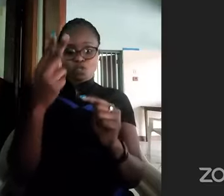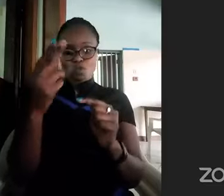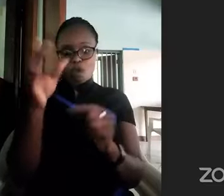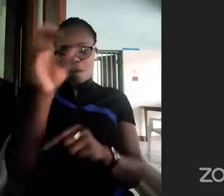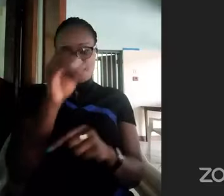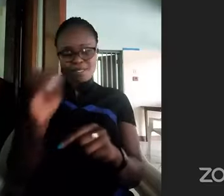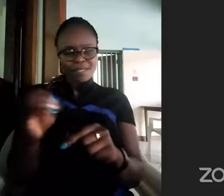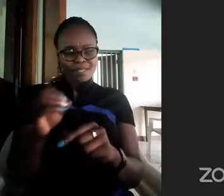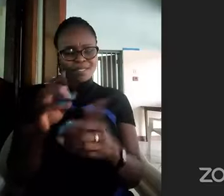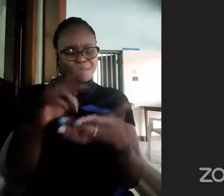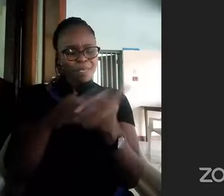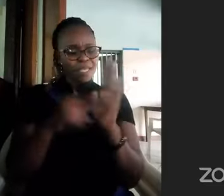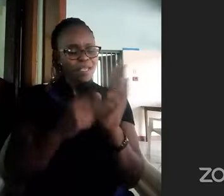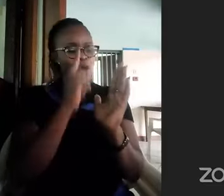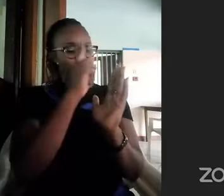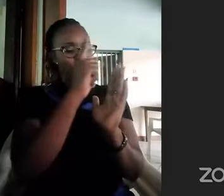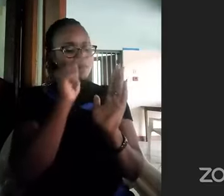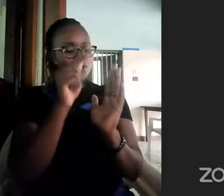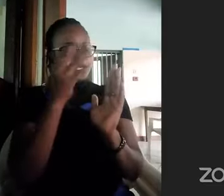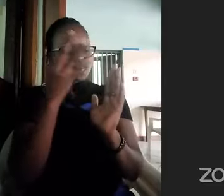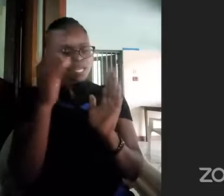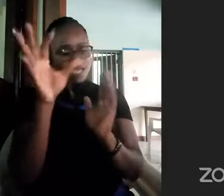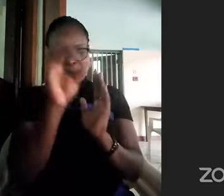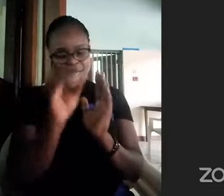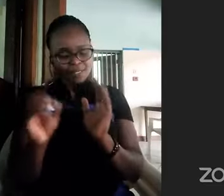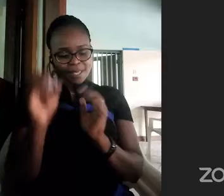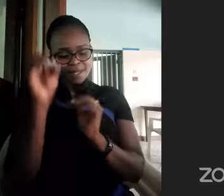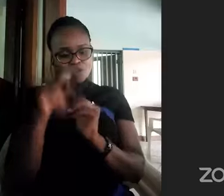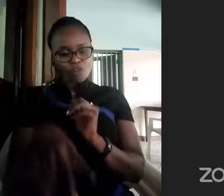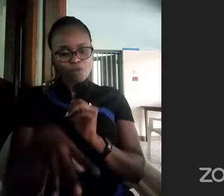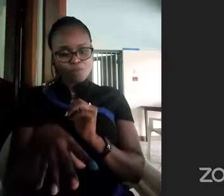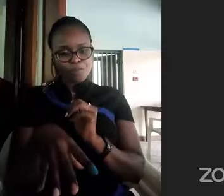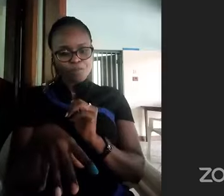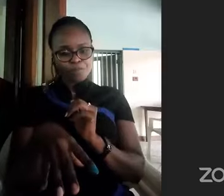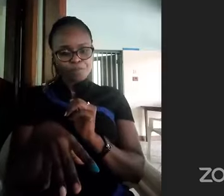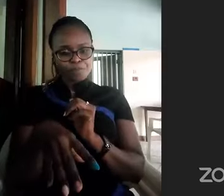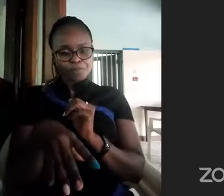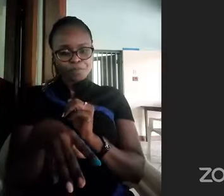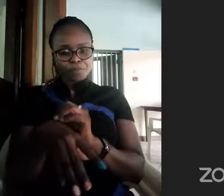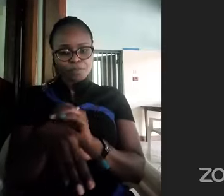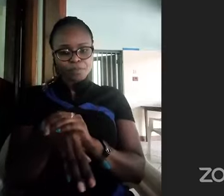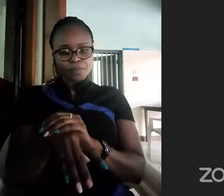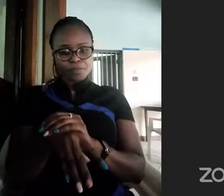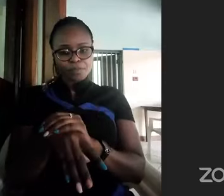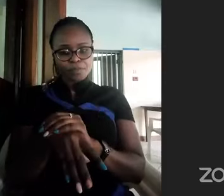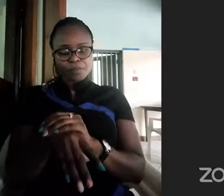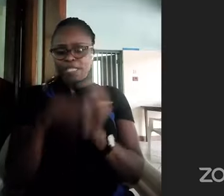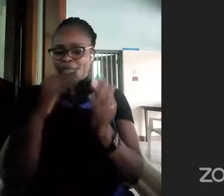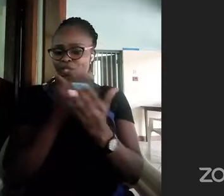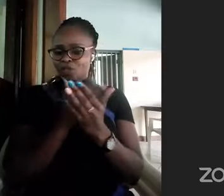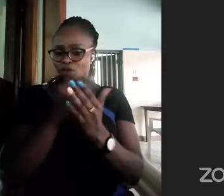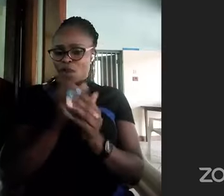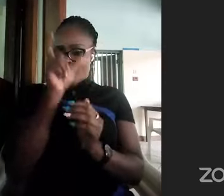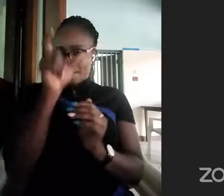And if you look at the 2019 data, we are told that persons with disability in general, putting together all